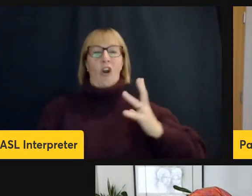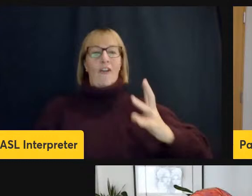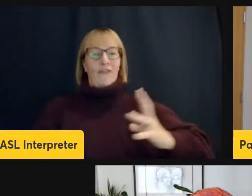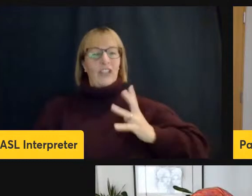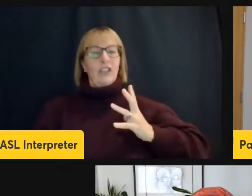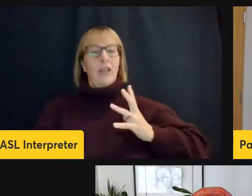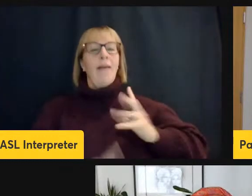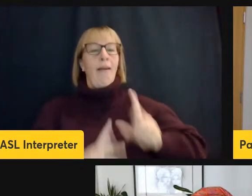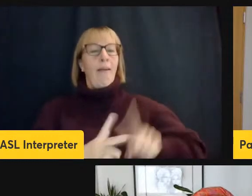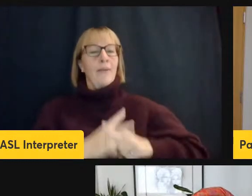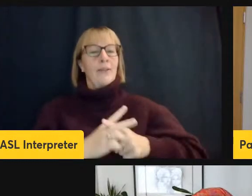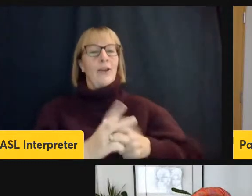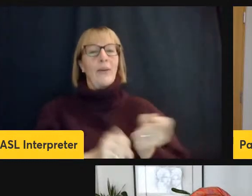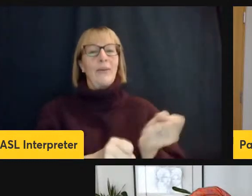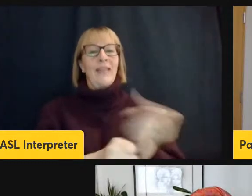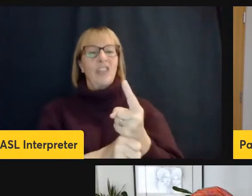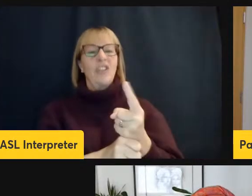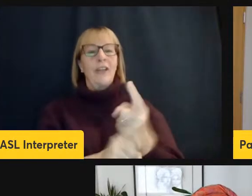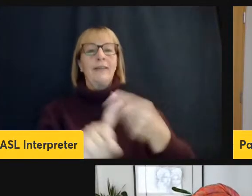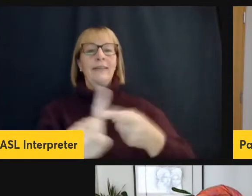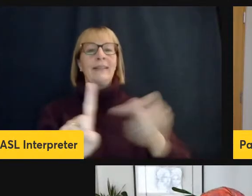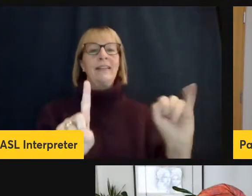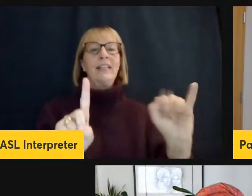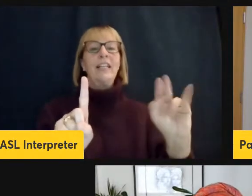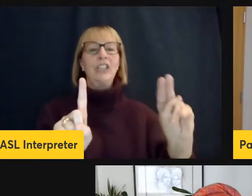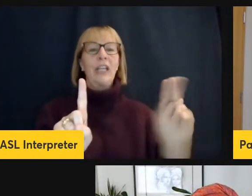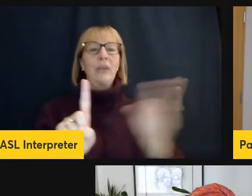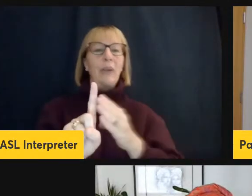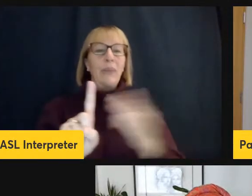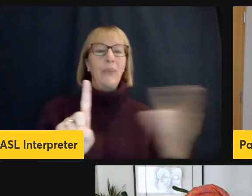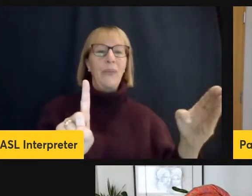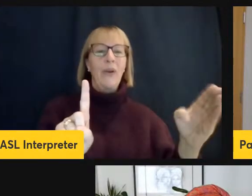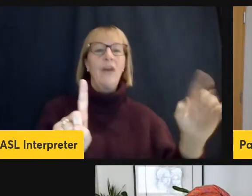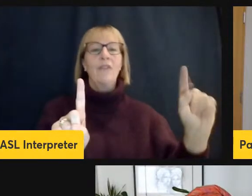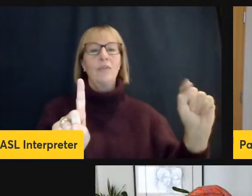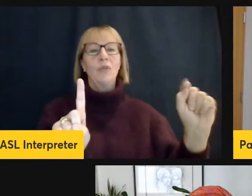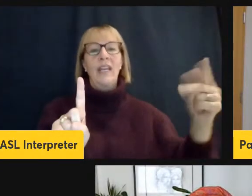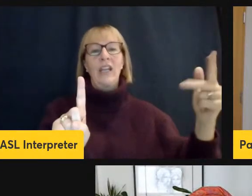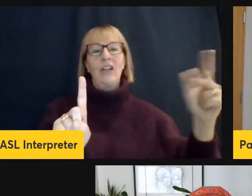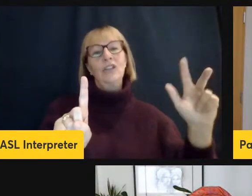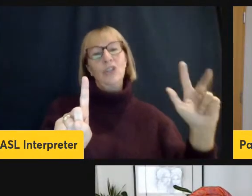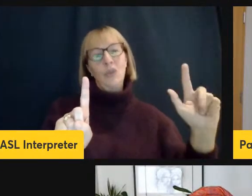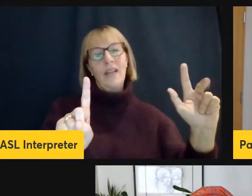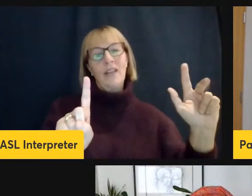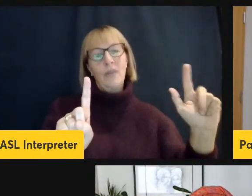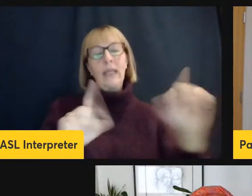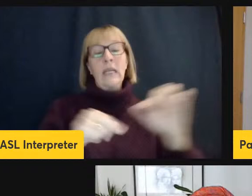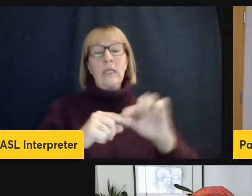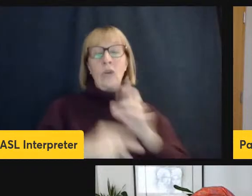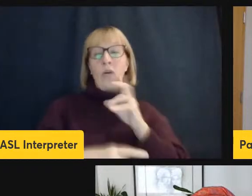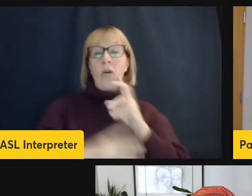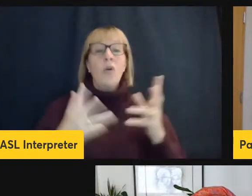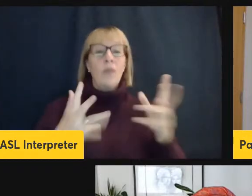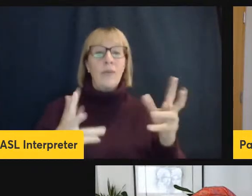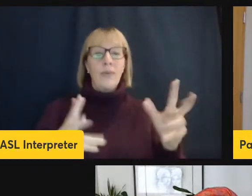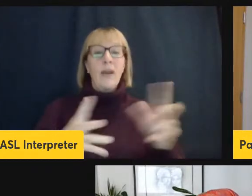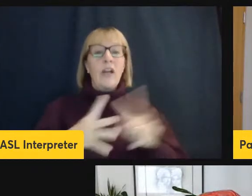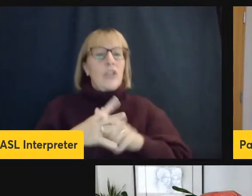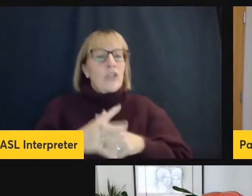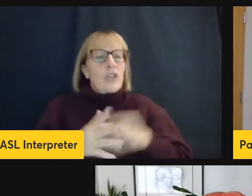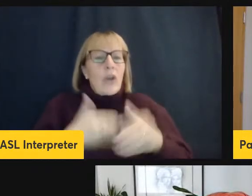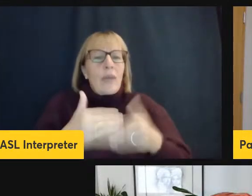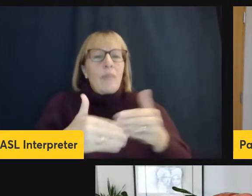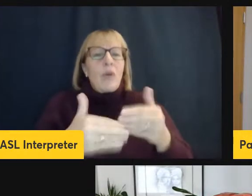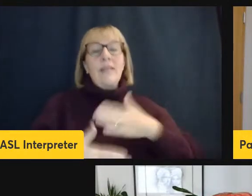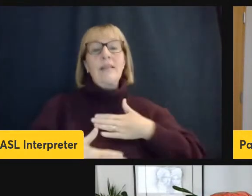but right now we have already onboarded our core participants. And so we encourage people to start that process of